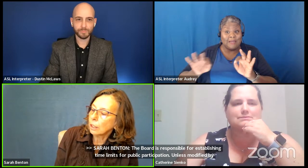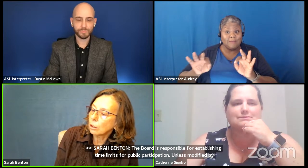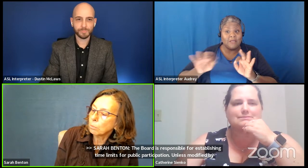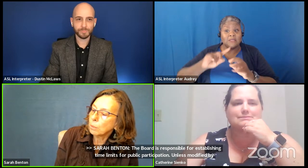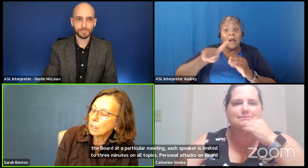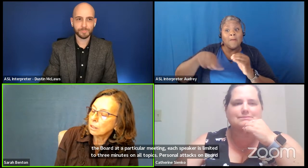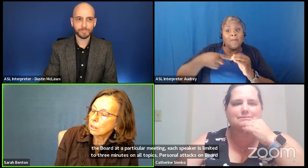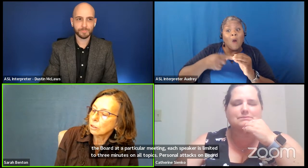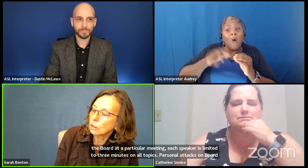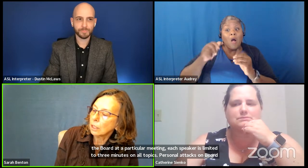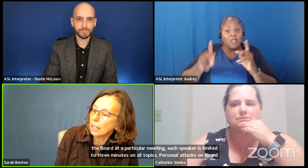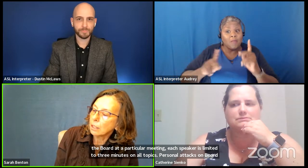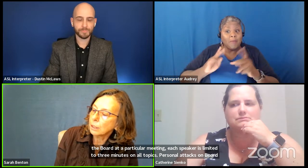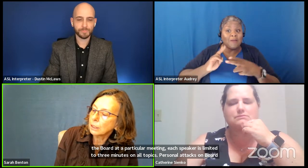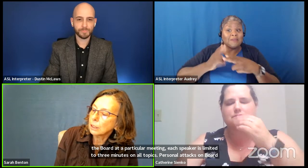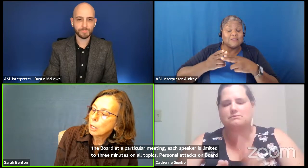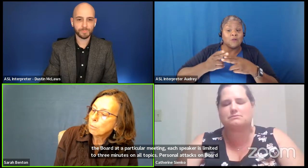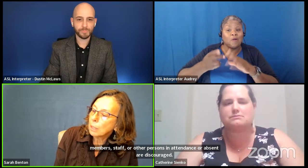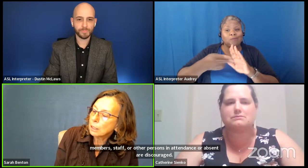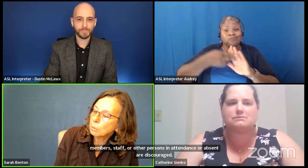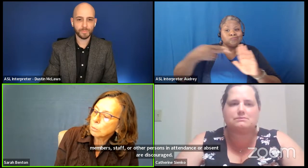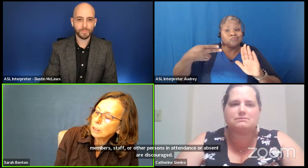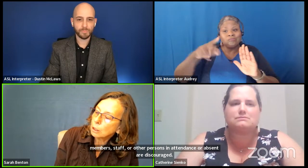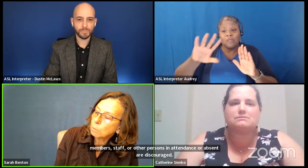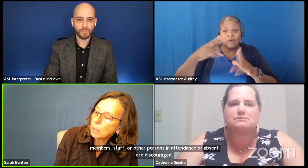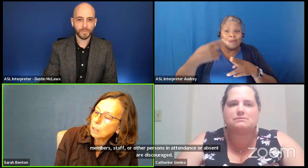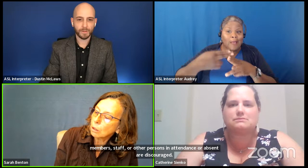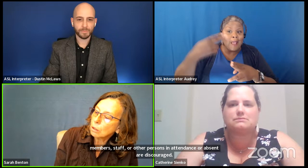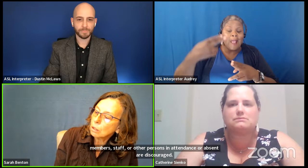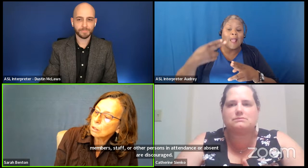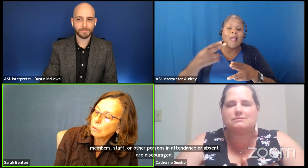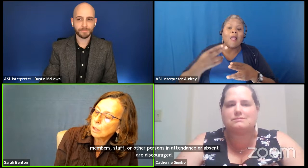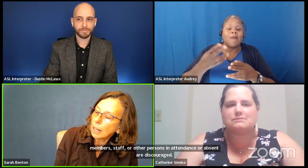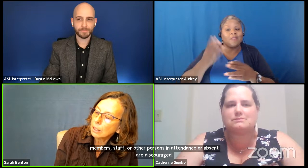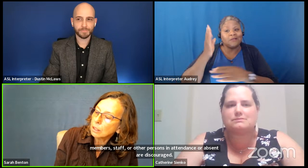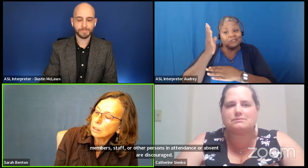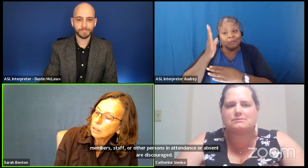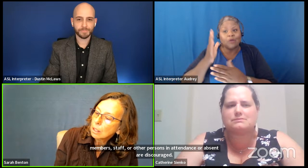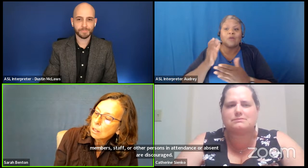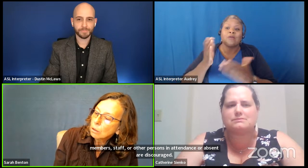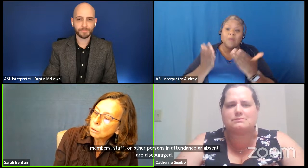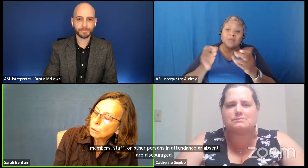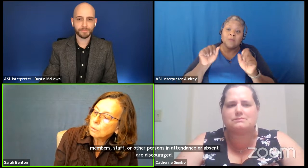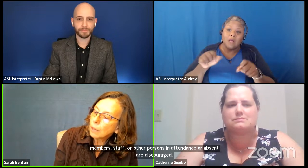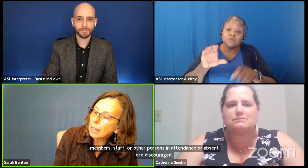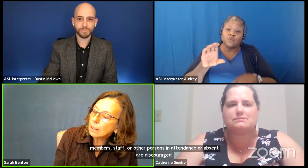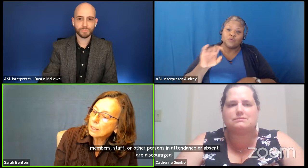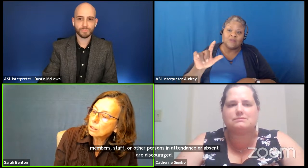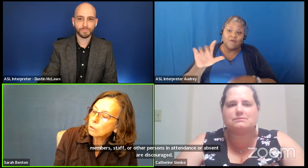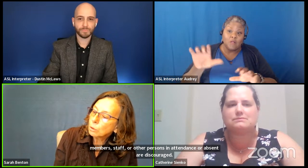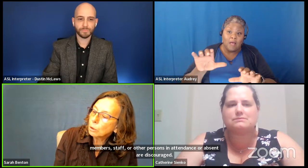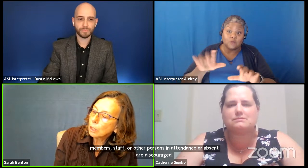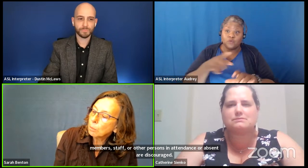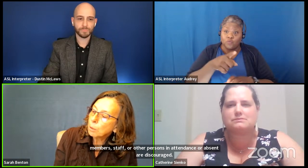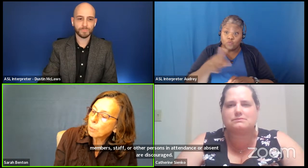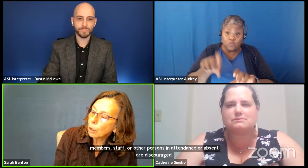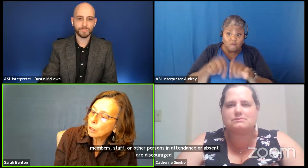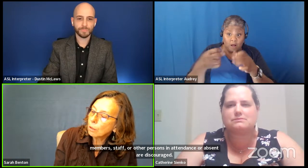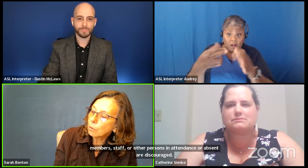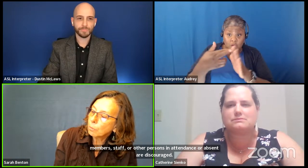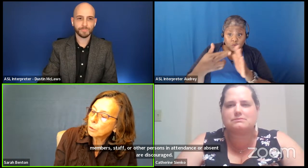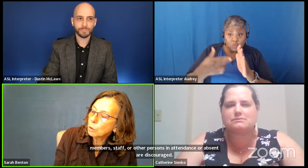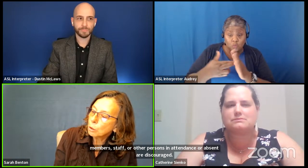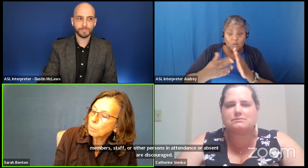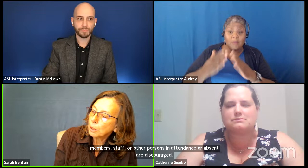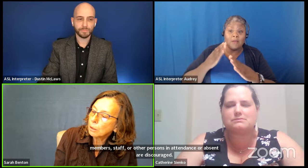others that could be considered slanderous may subject the speaker to civil action. Those who violate this rule can be